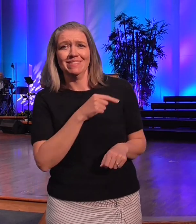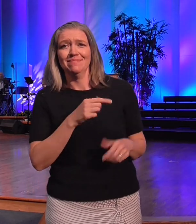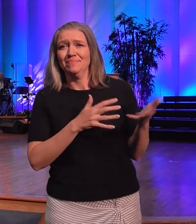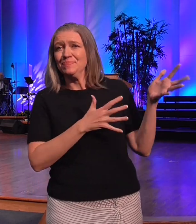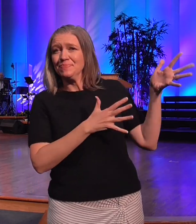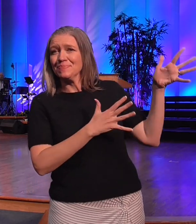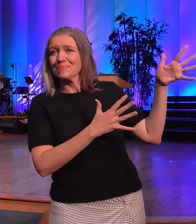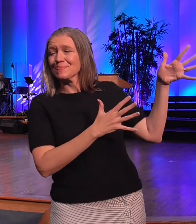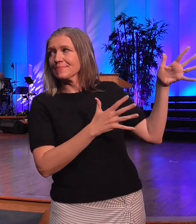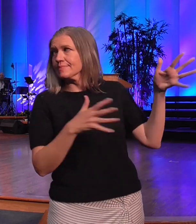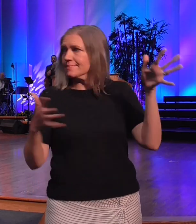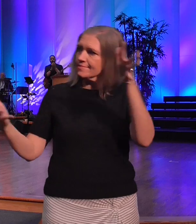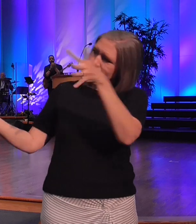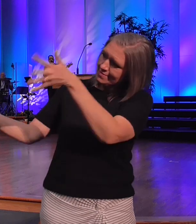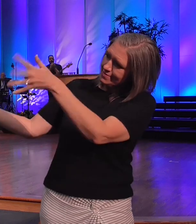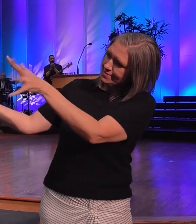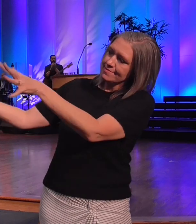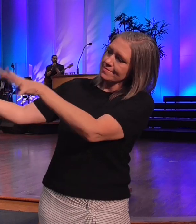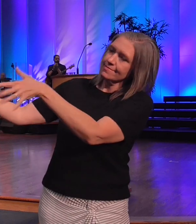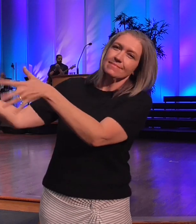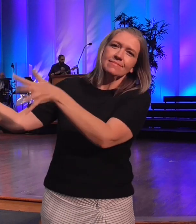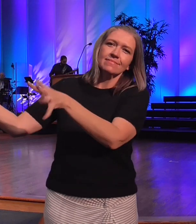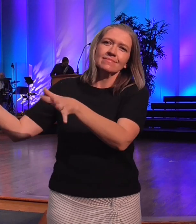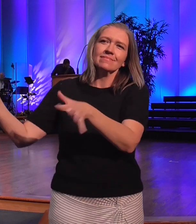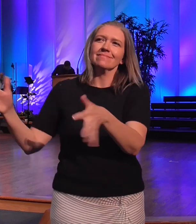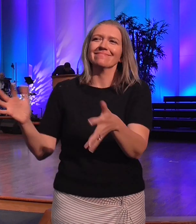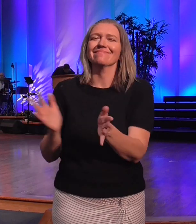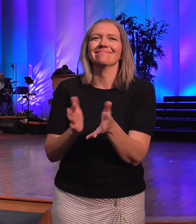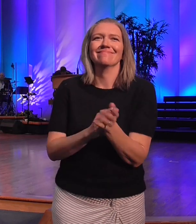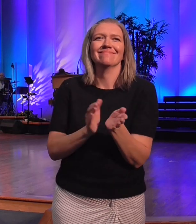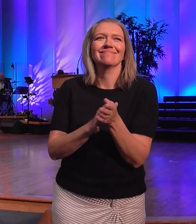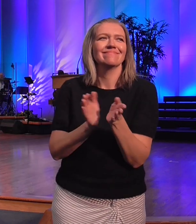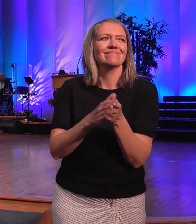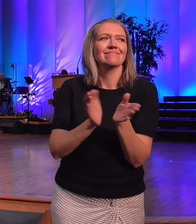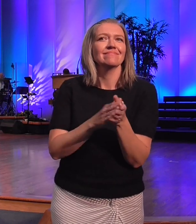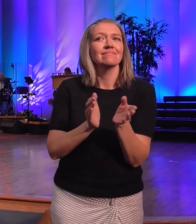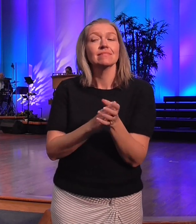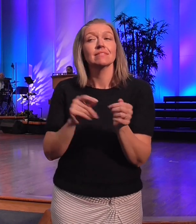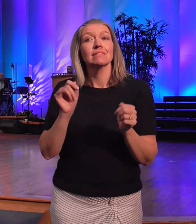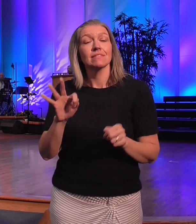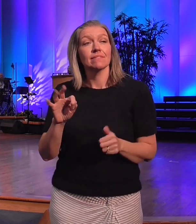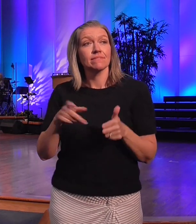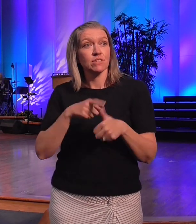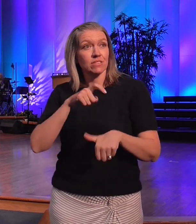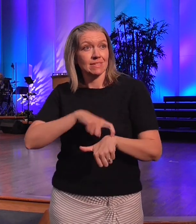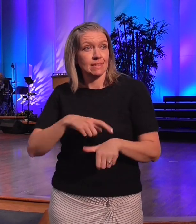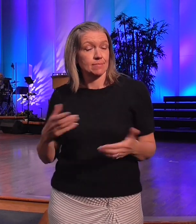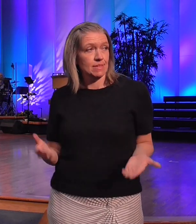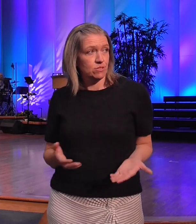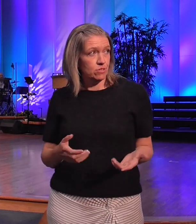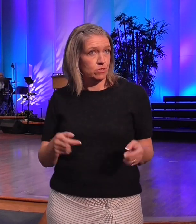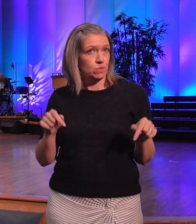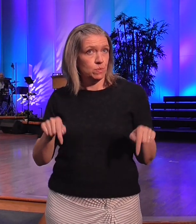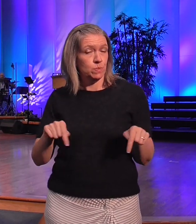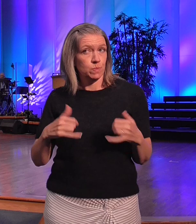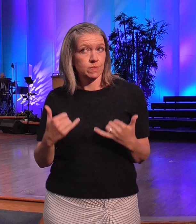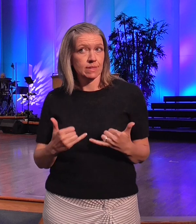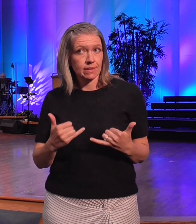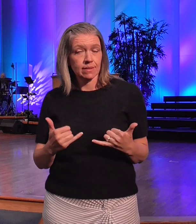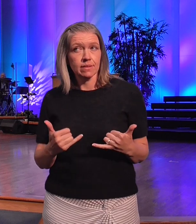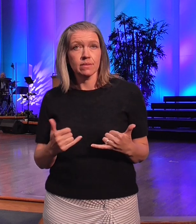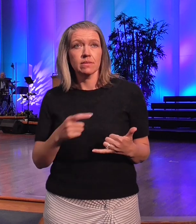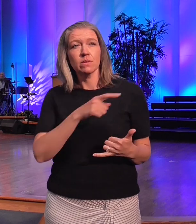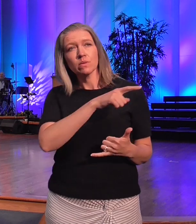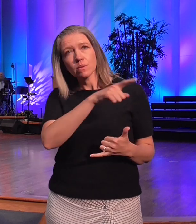you. Thank you. Thank you. And if you're here for the first time today, you